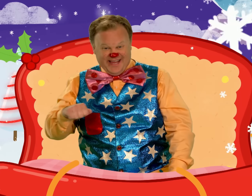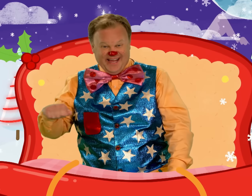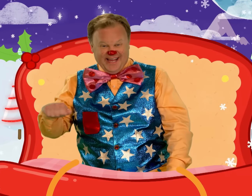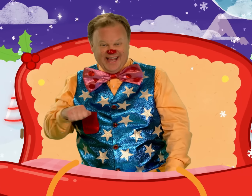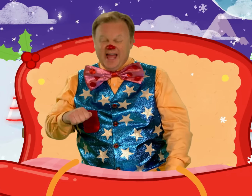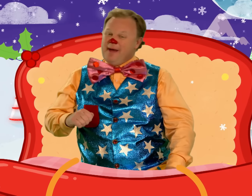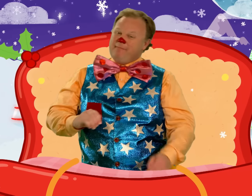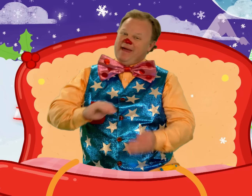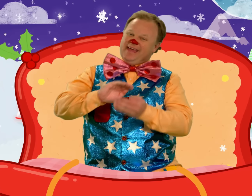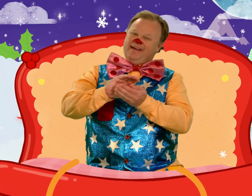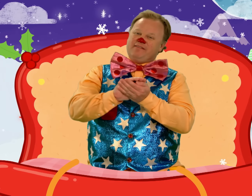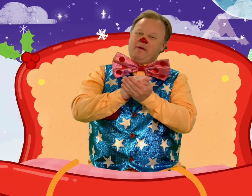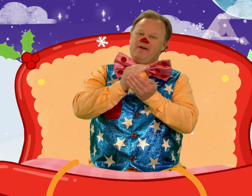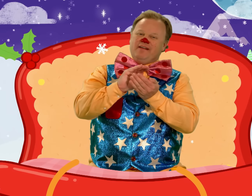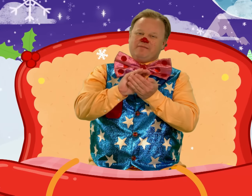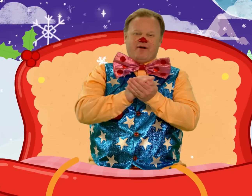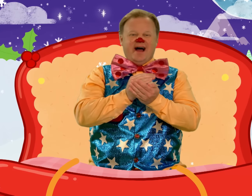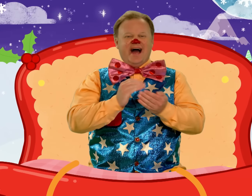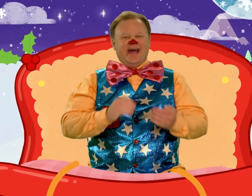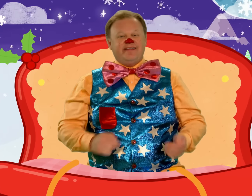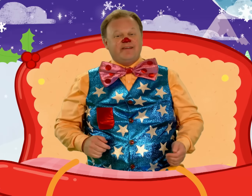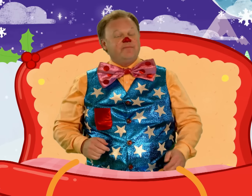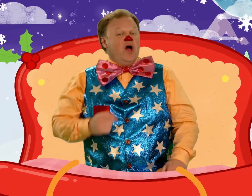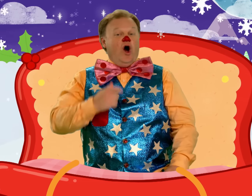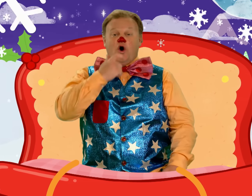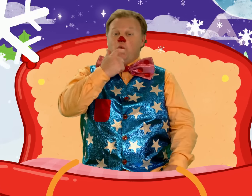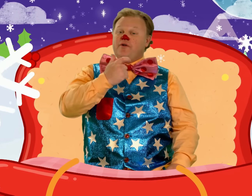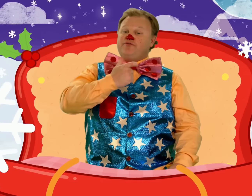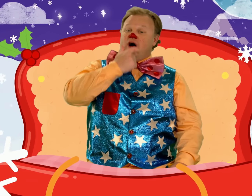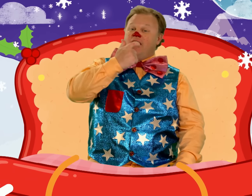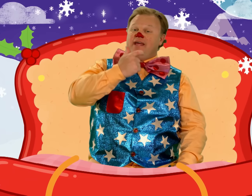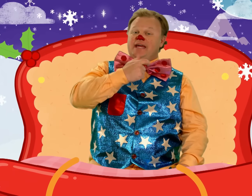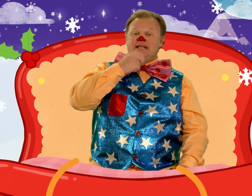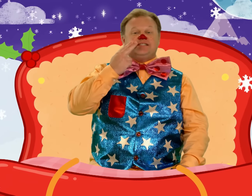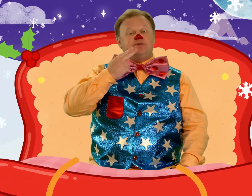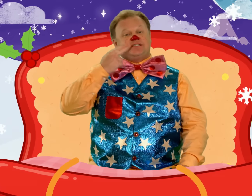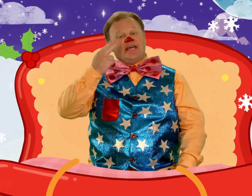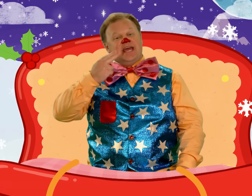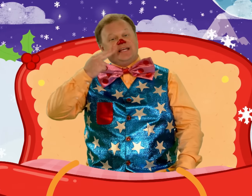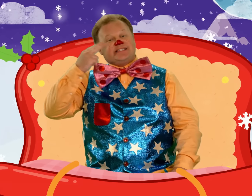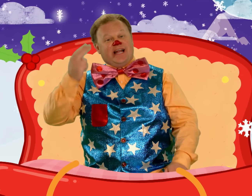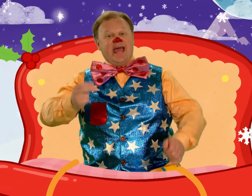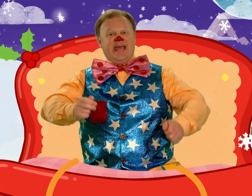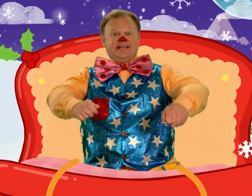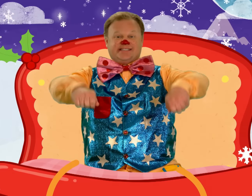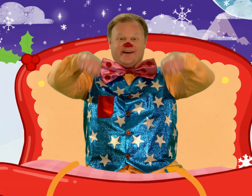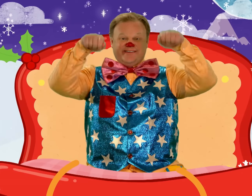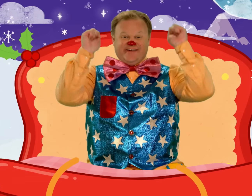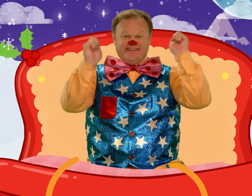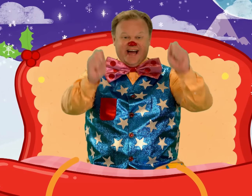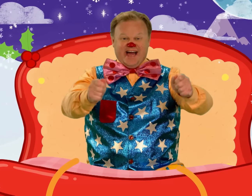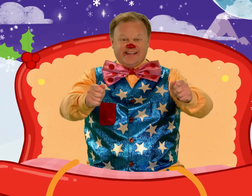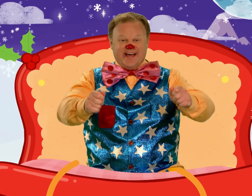ring, making spirits bright. Oh, what fun it is to sing a sleighing song tonight.